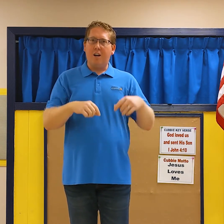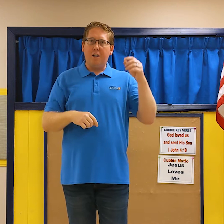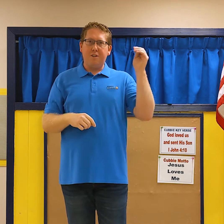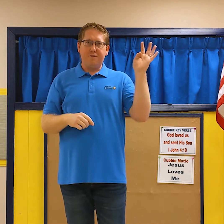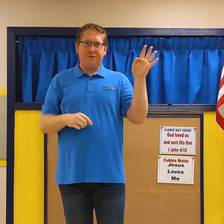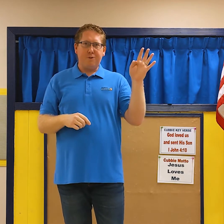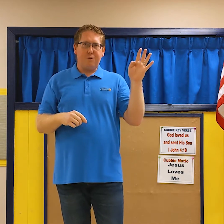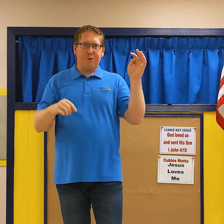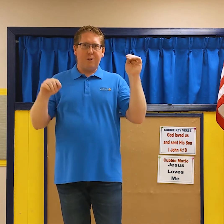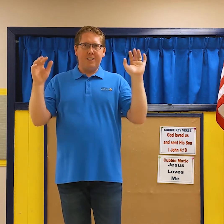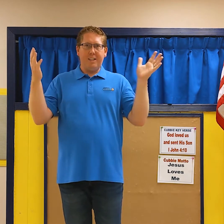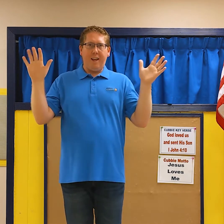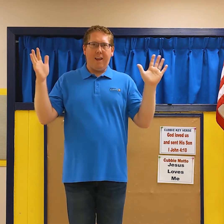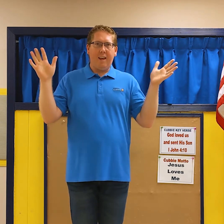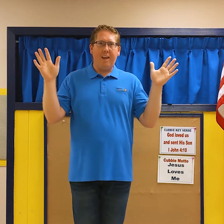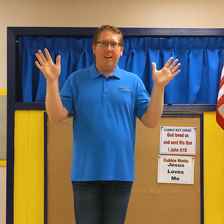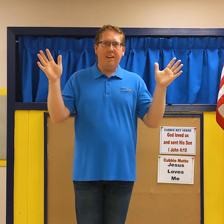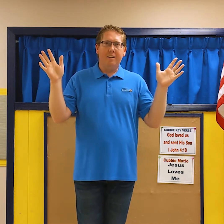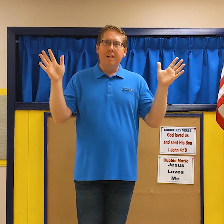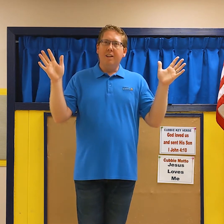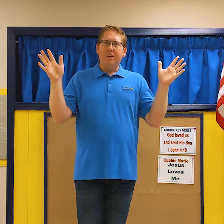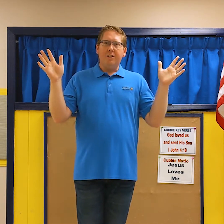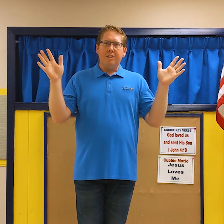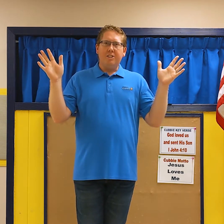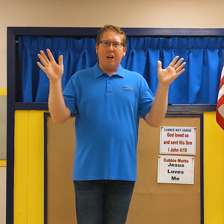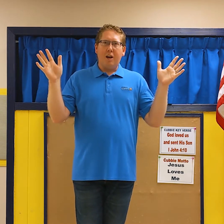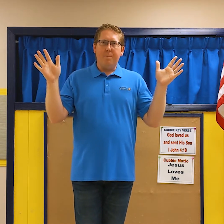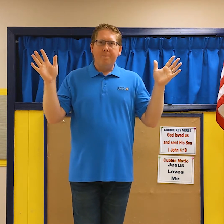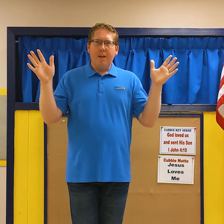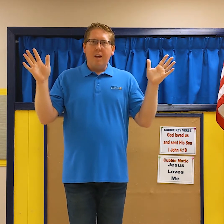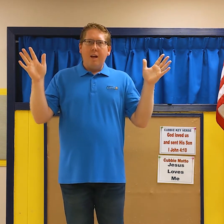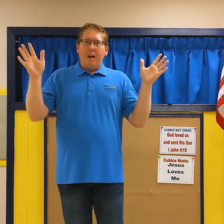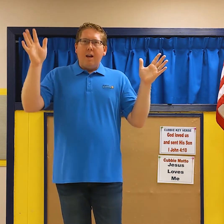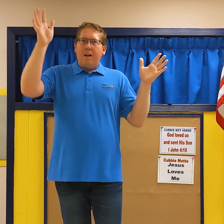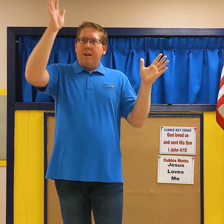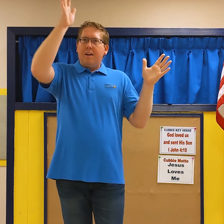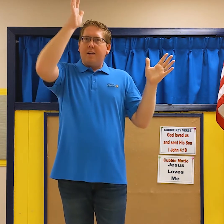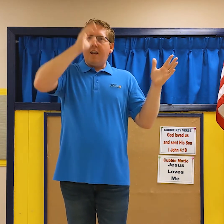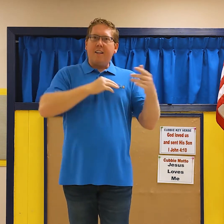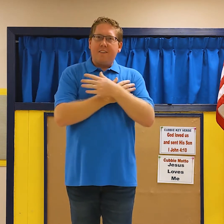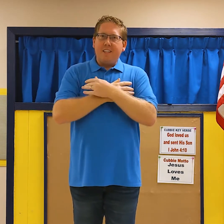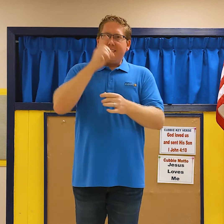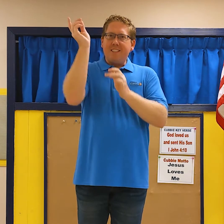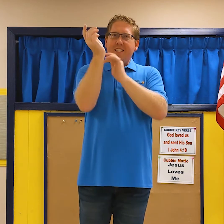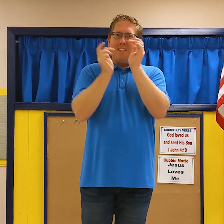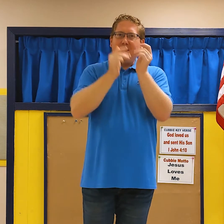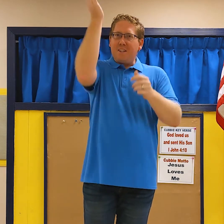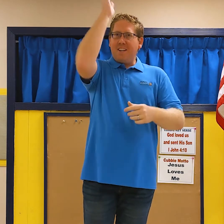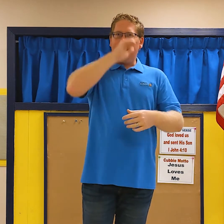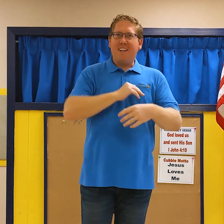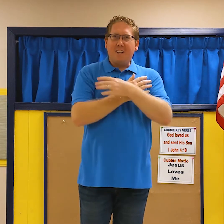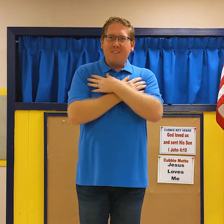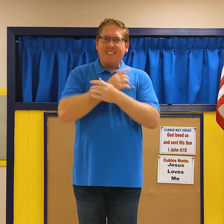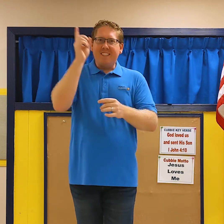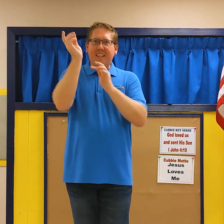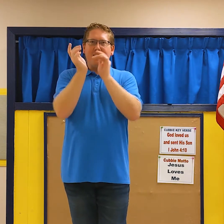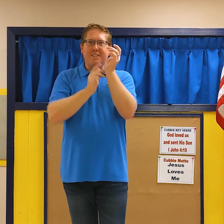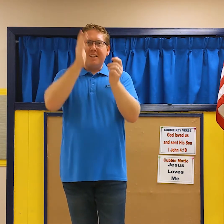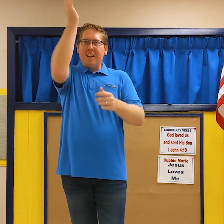1 John 4:10. Good job. God loved us and sent his son. God loved us and sent his son.